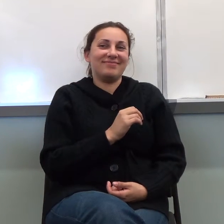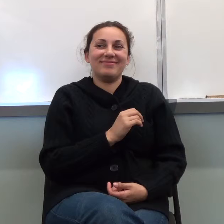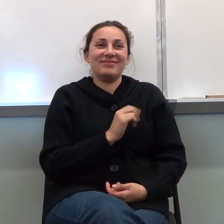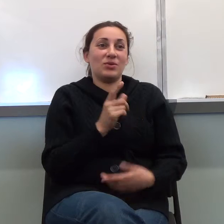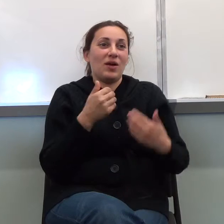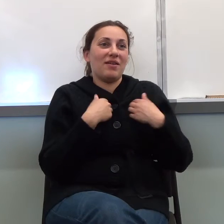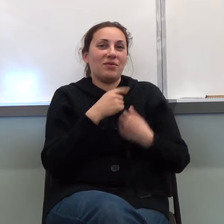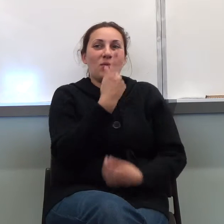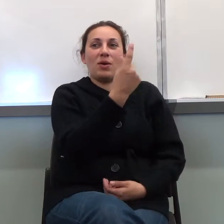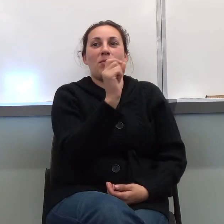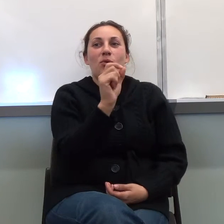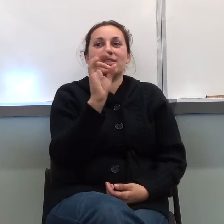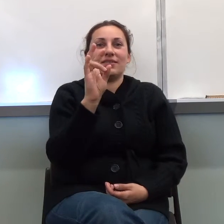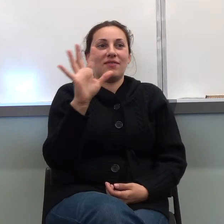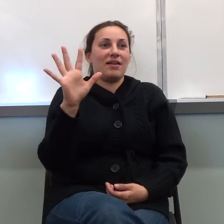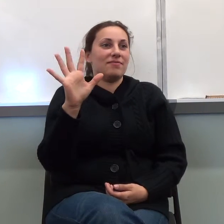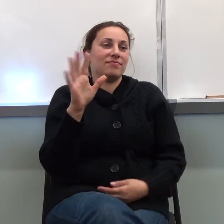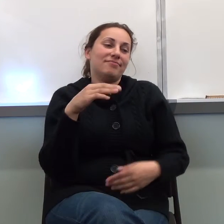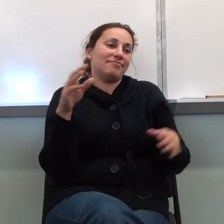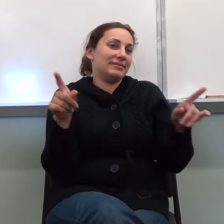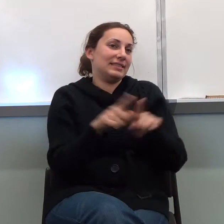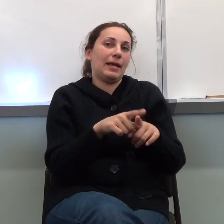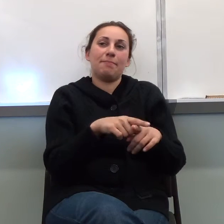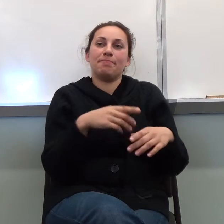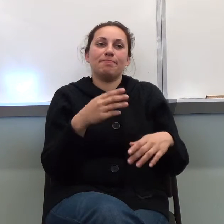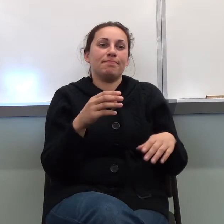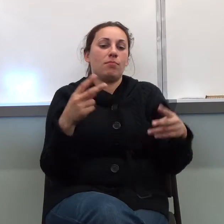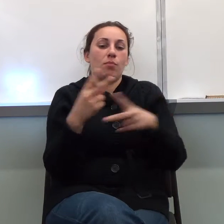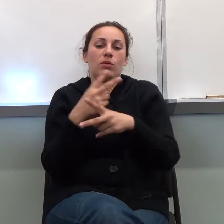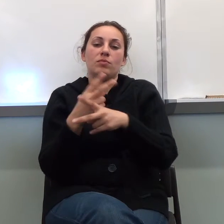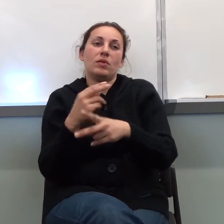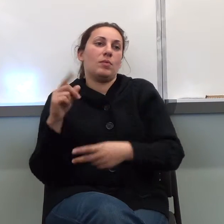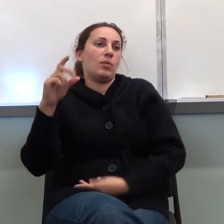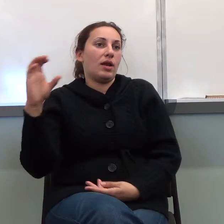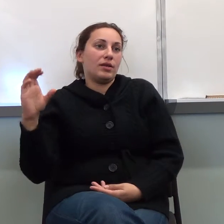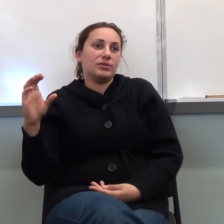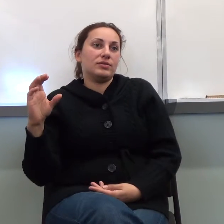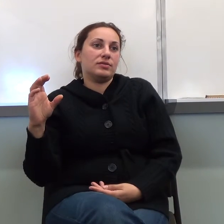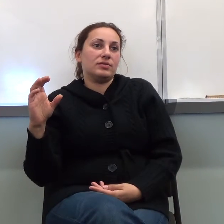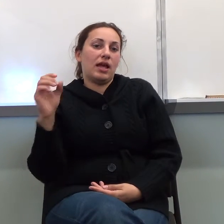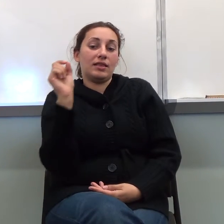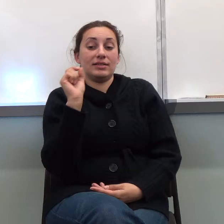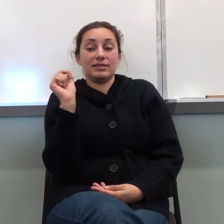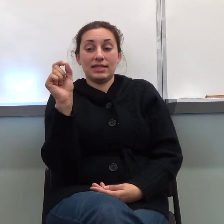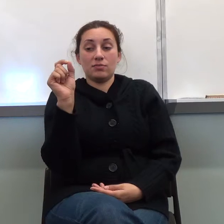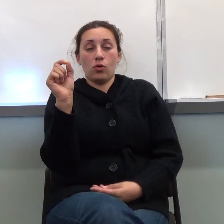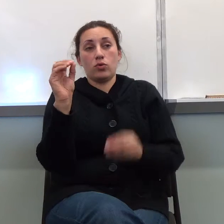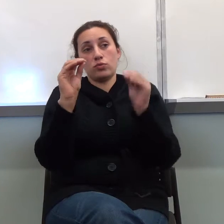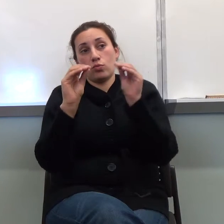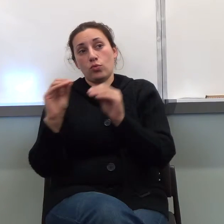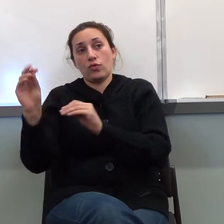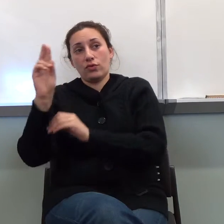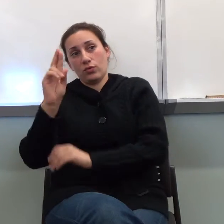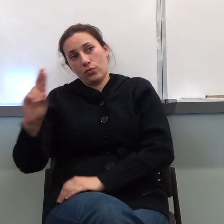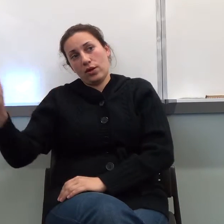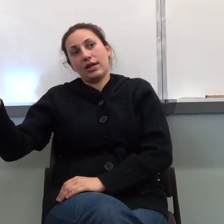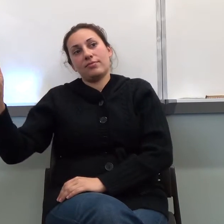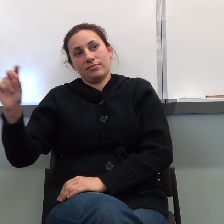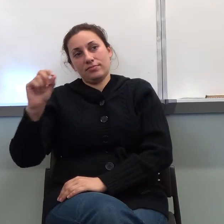same thing over and over again. Multiply by 100. That'll move the decimal point to the right. 175. Put a